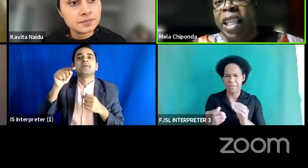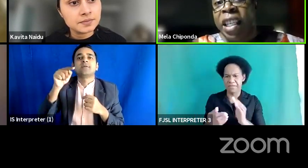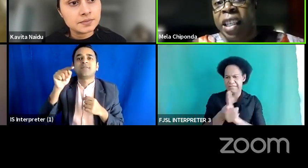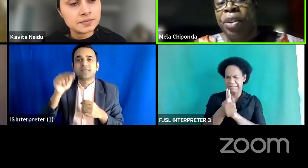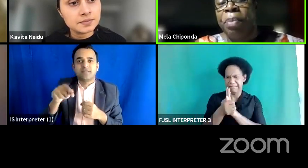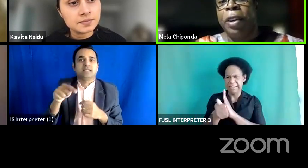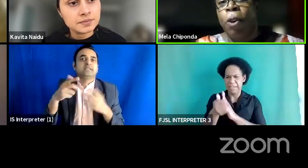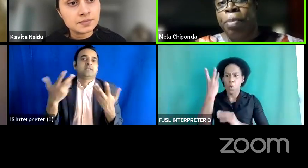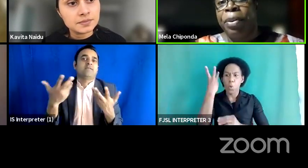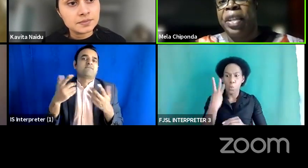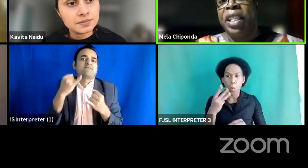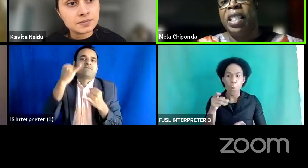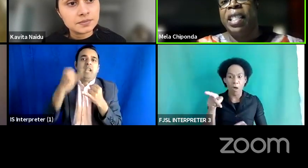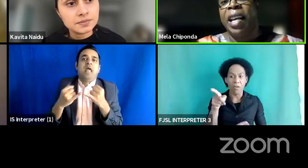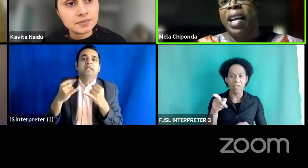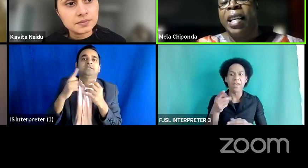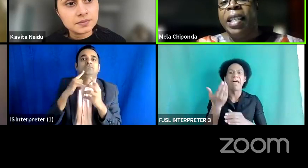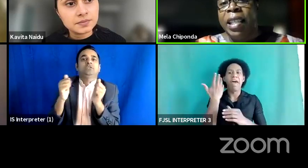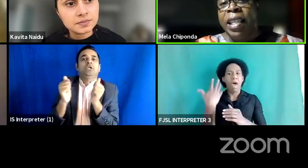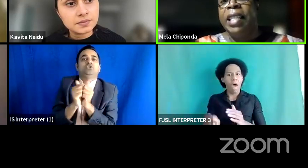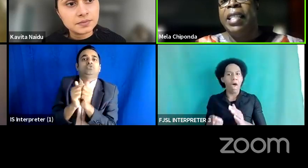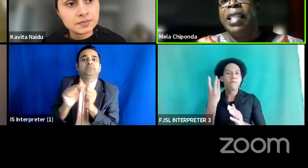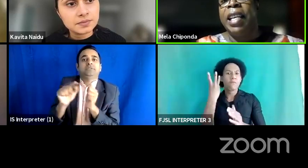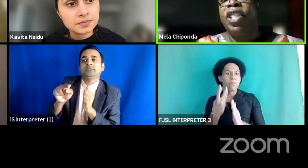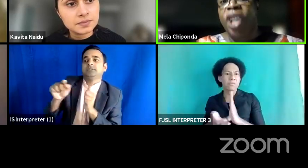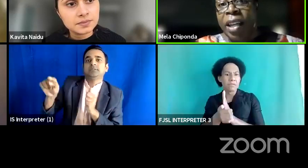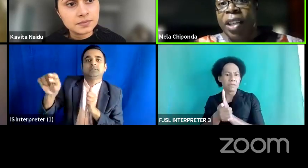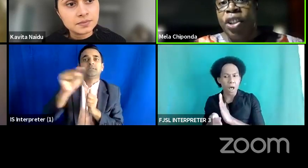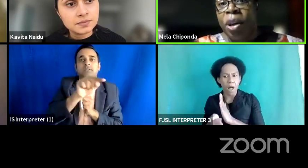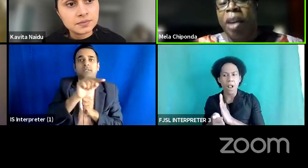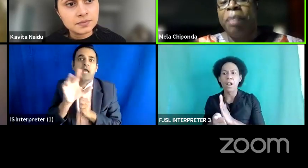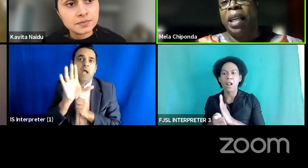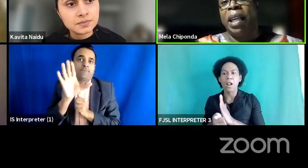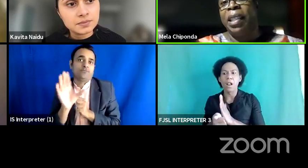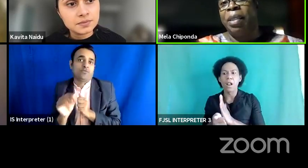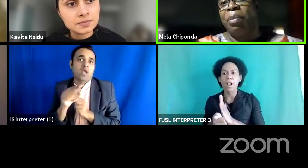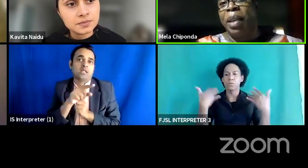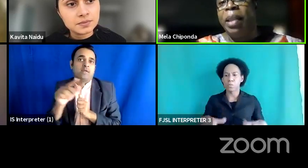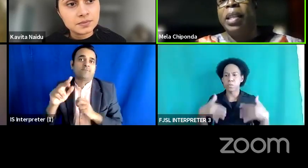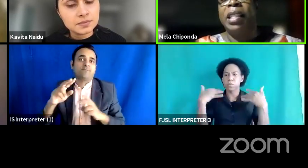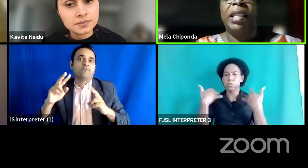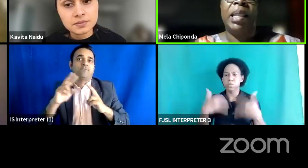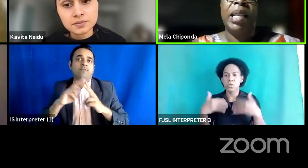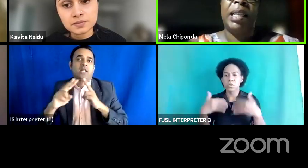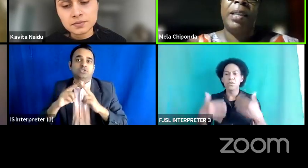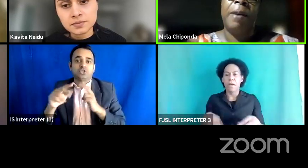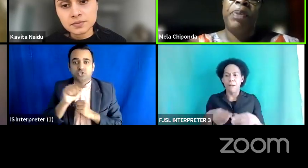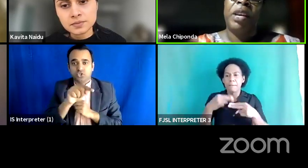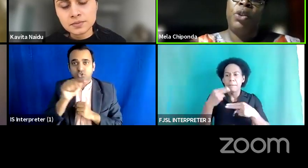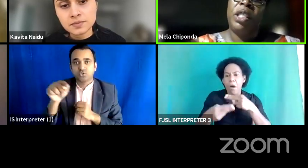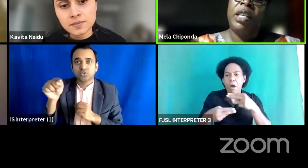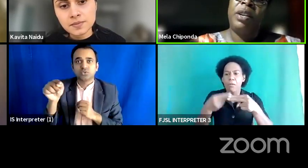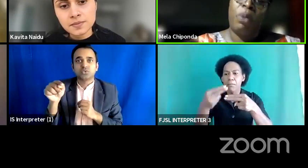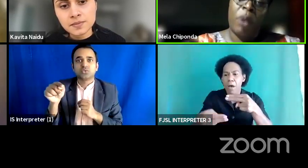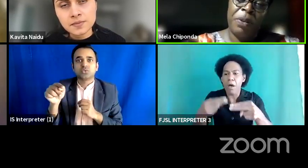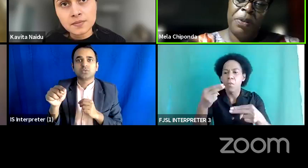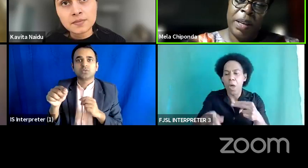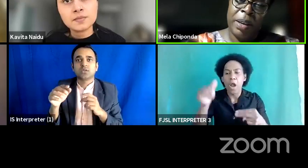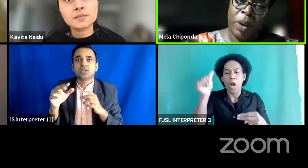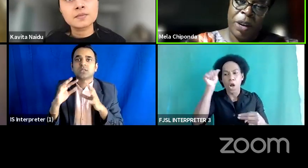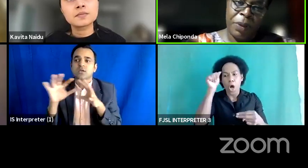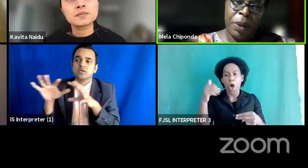of the food industry by corporations. It is a challenge to capitalism in the sense that, you